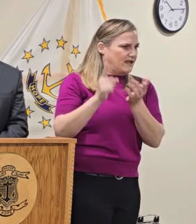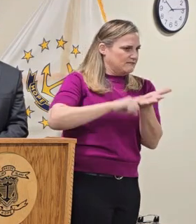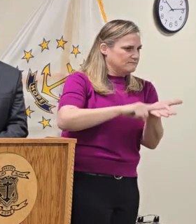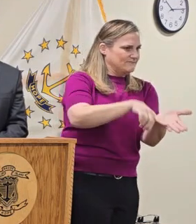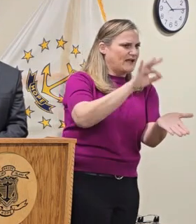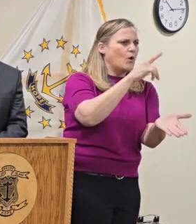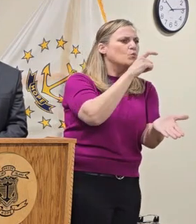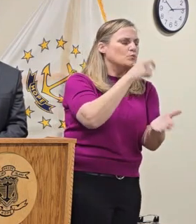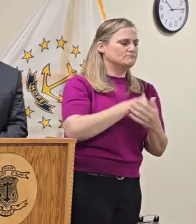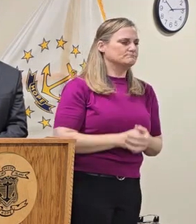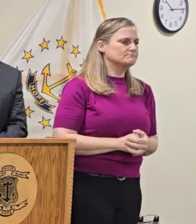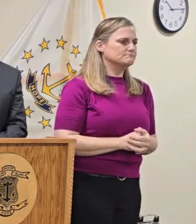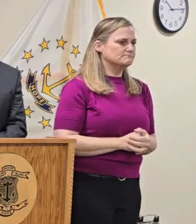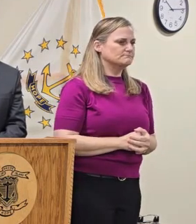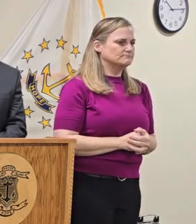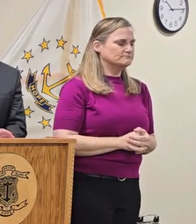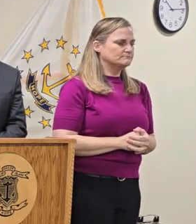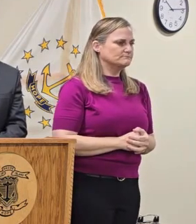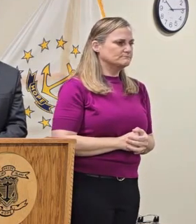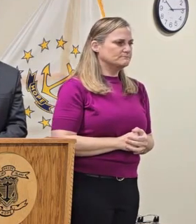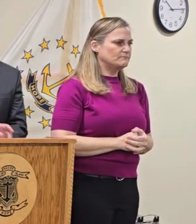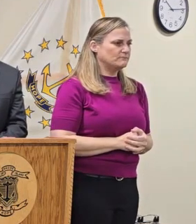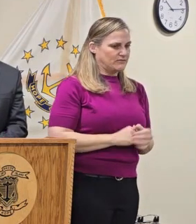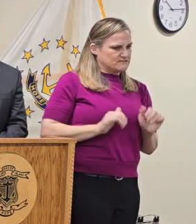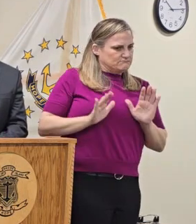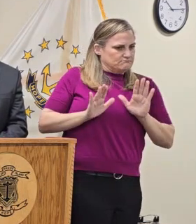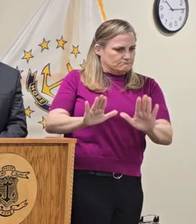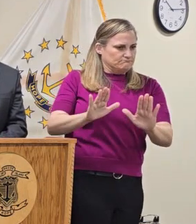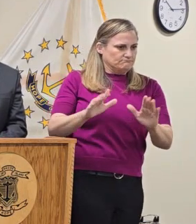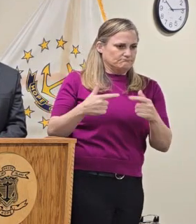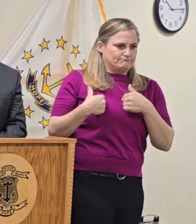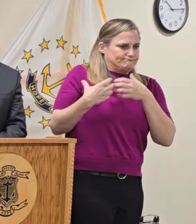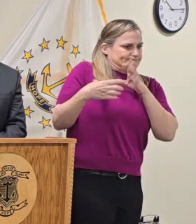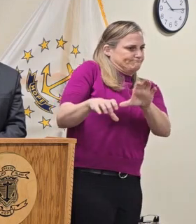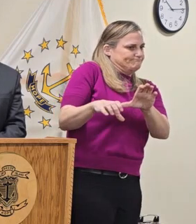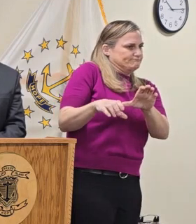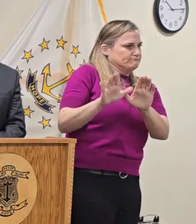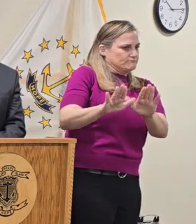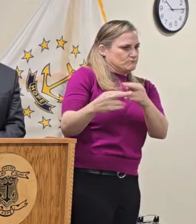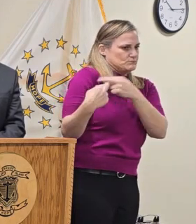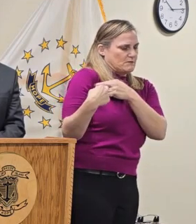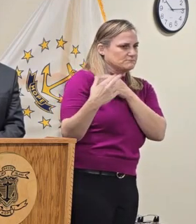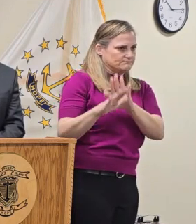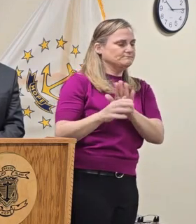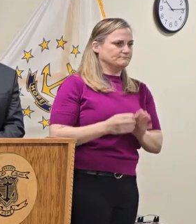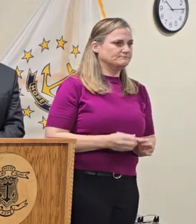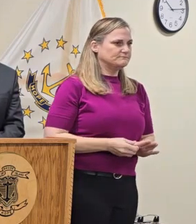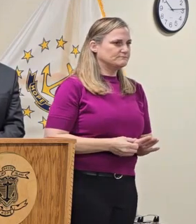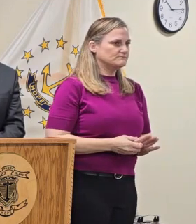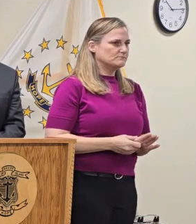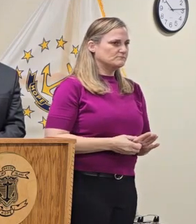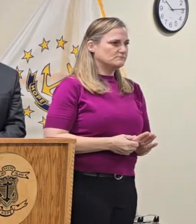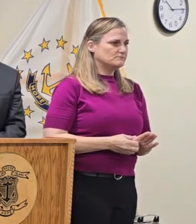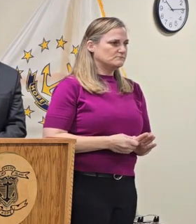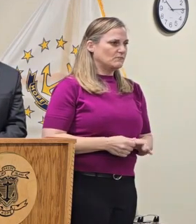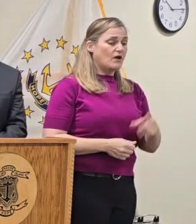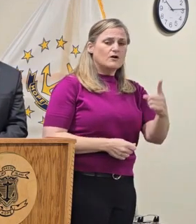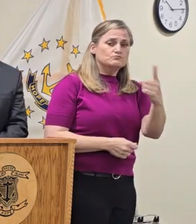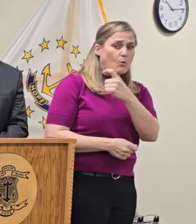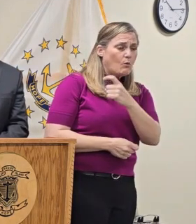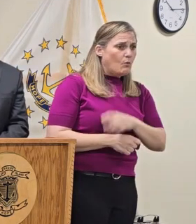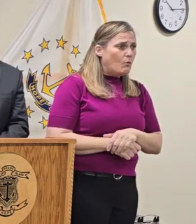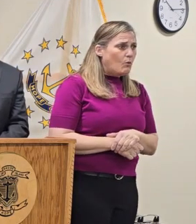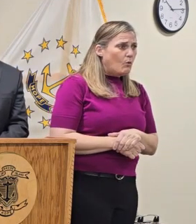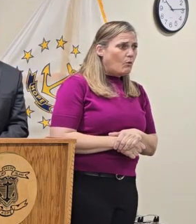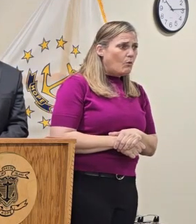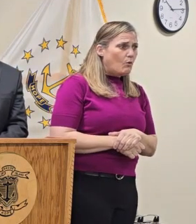that that's, you know, we'll have that information and be able to answer that question in due time. And can I just follow up? I mean, is the direction to look